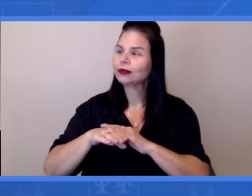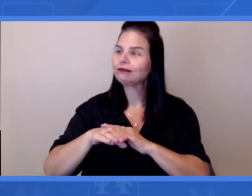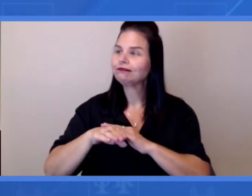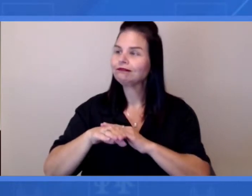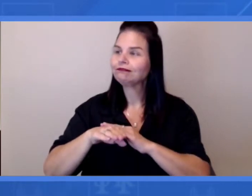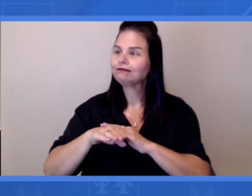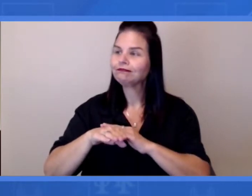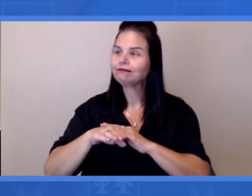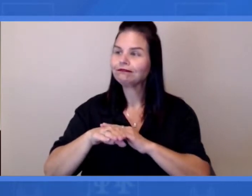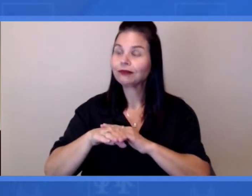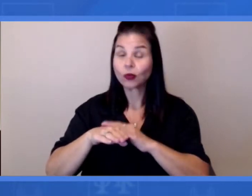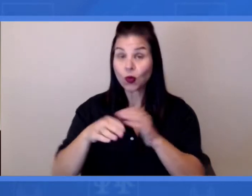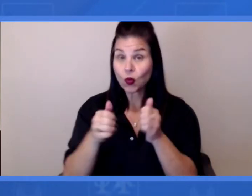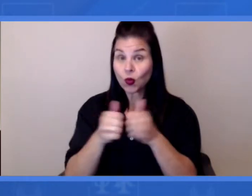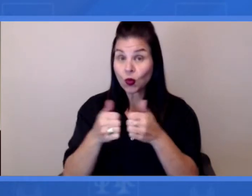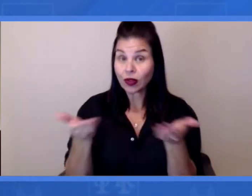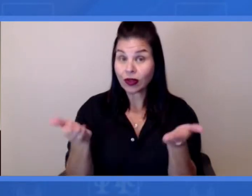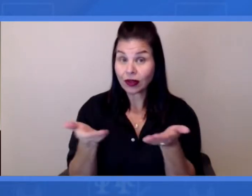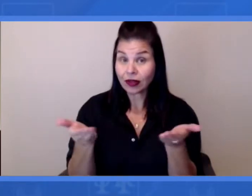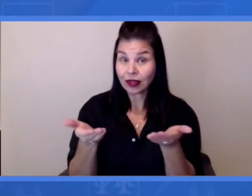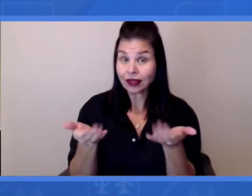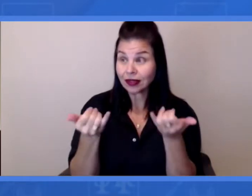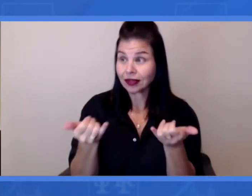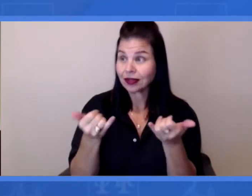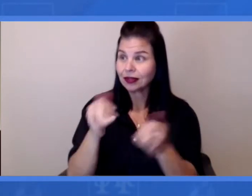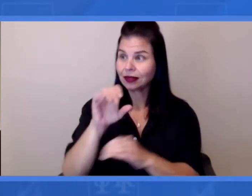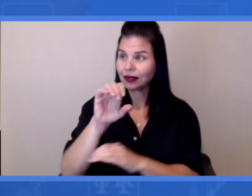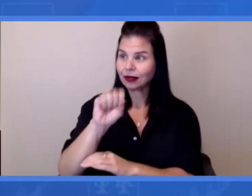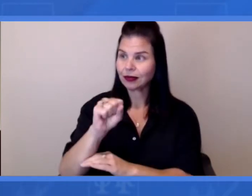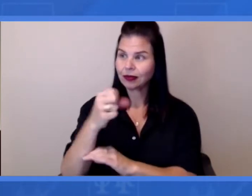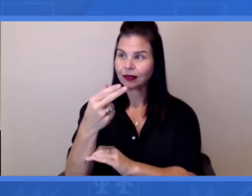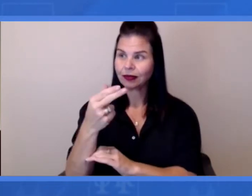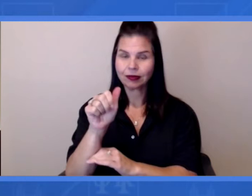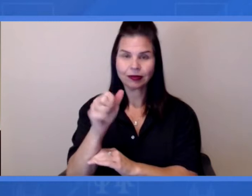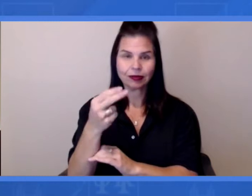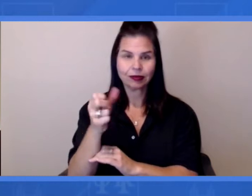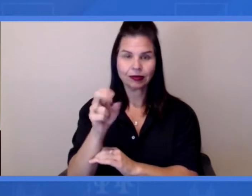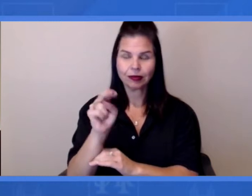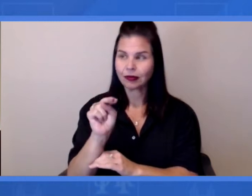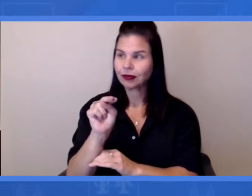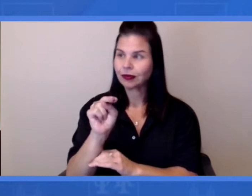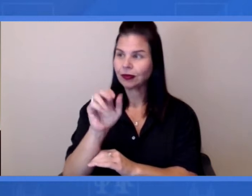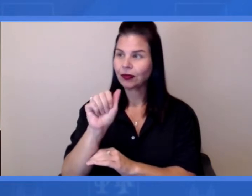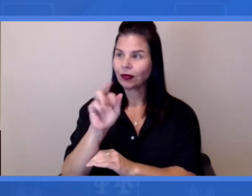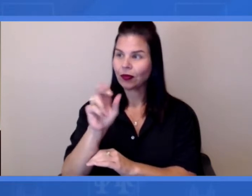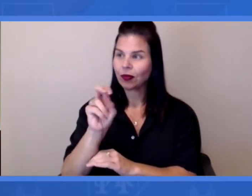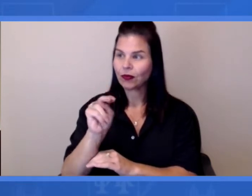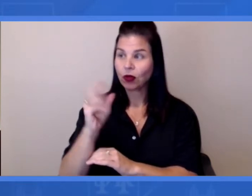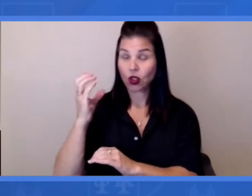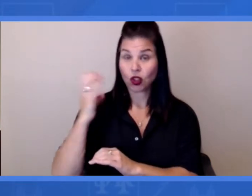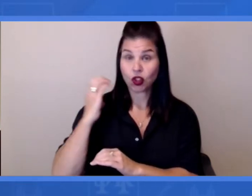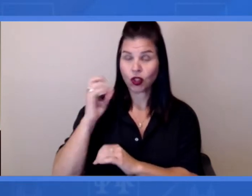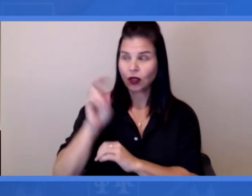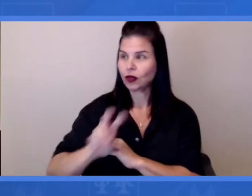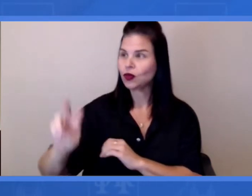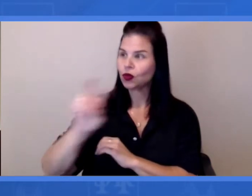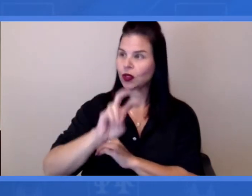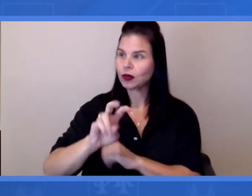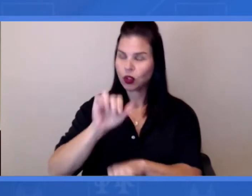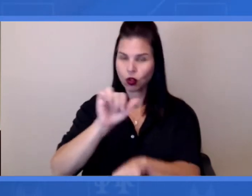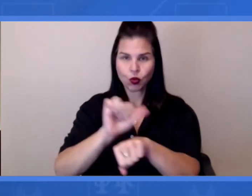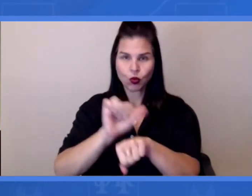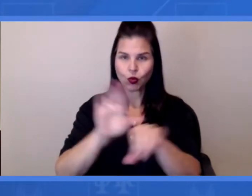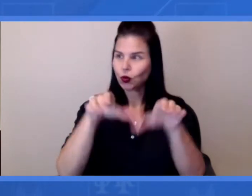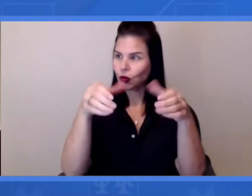we have Shahan Aron, Chair, Transportation Working Group, Advisory Committee for Persons with